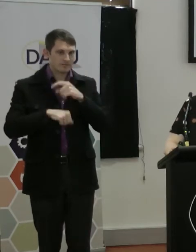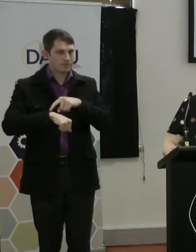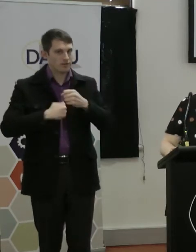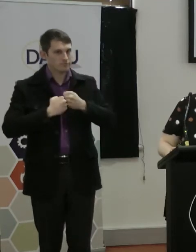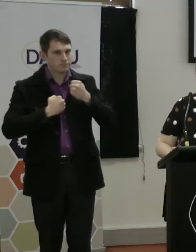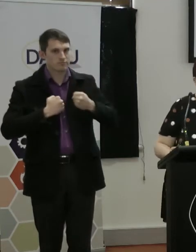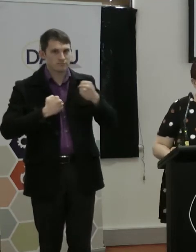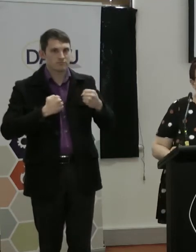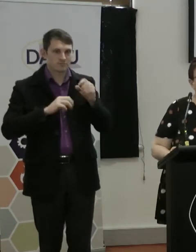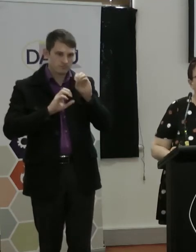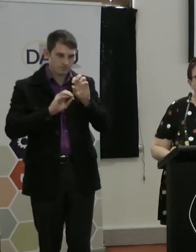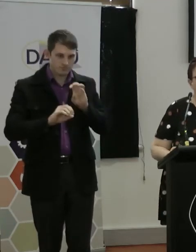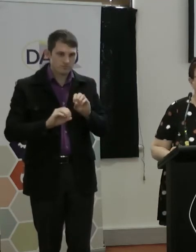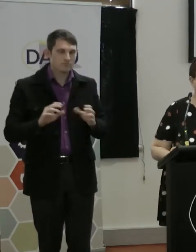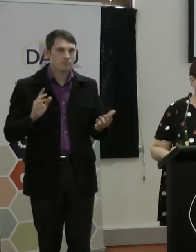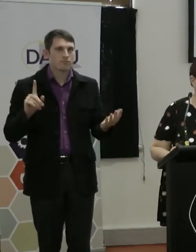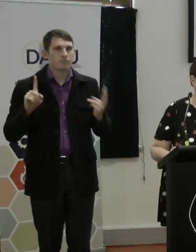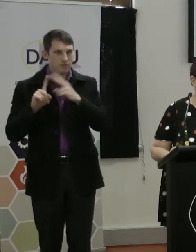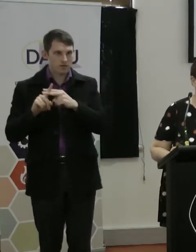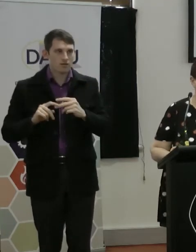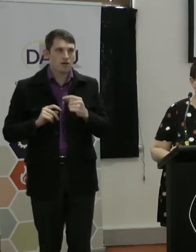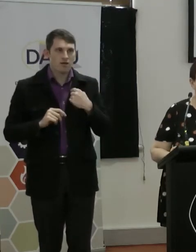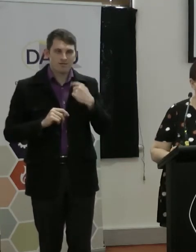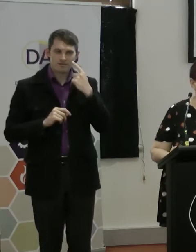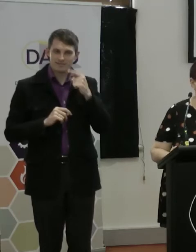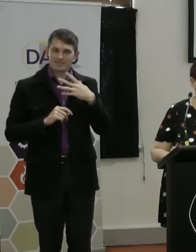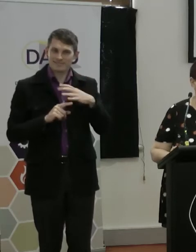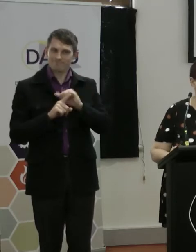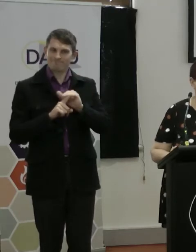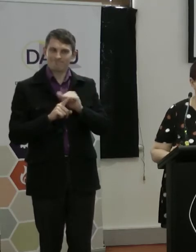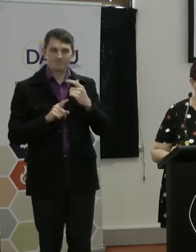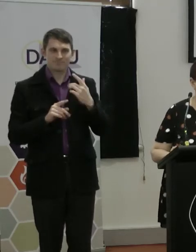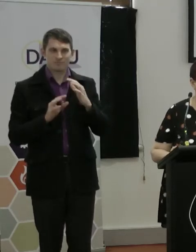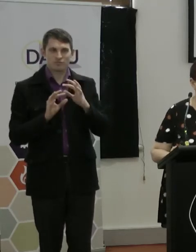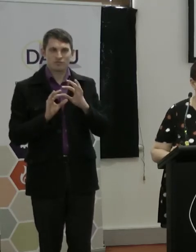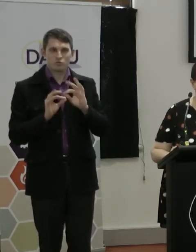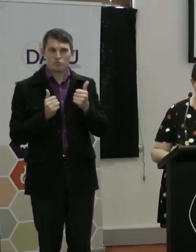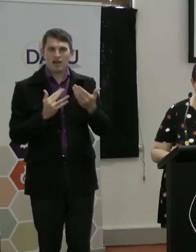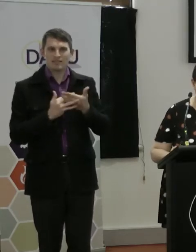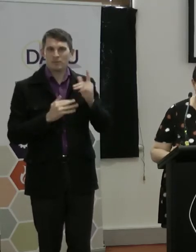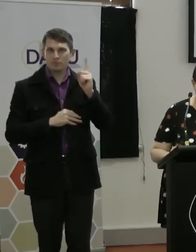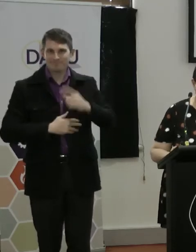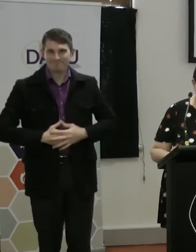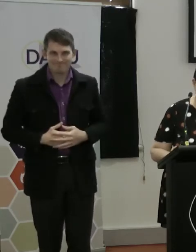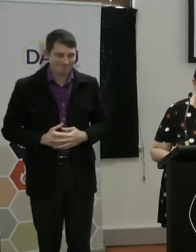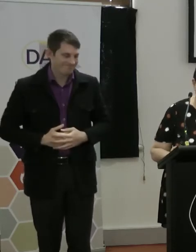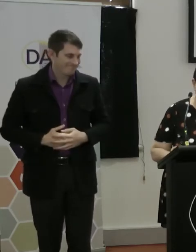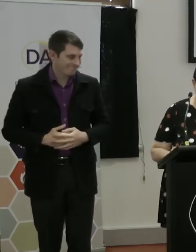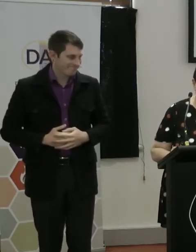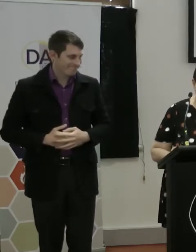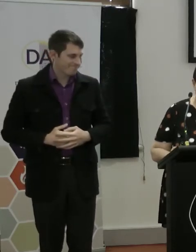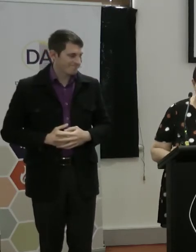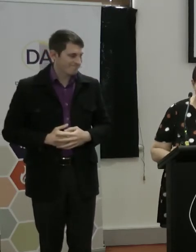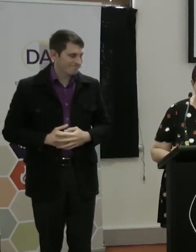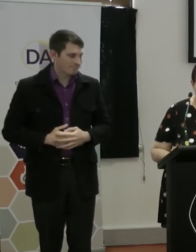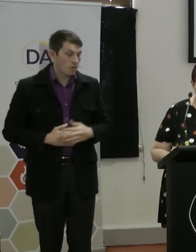lengthy form, and I think still requires further work for better access for people with disability. we